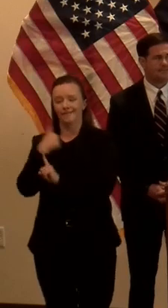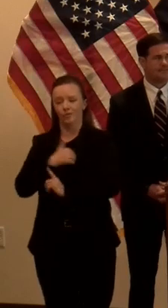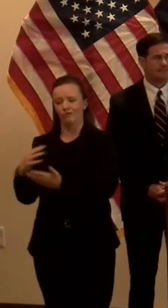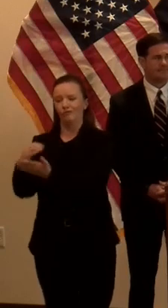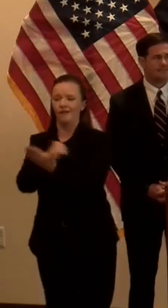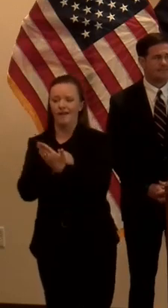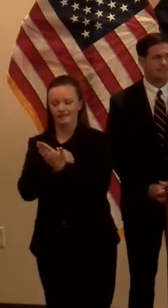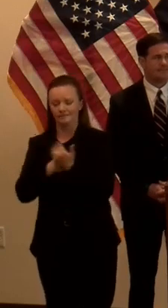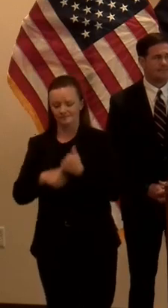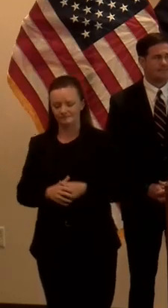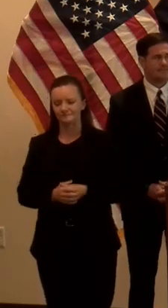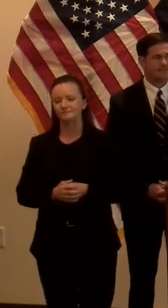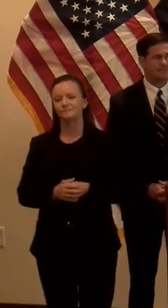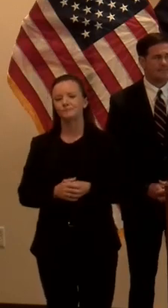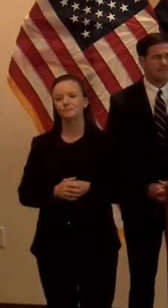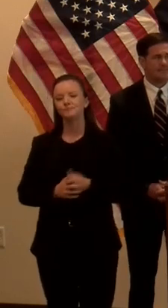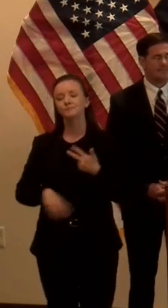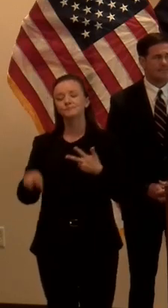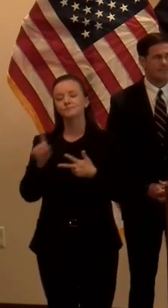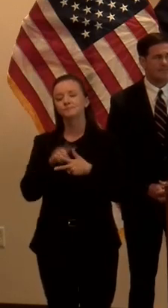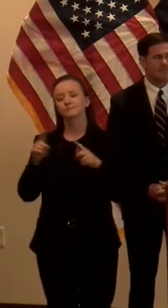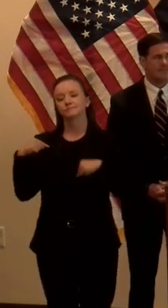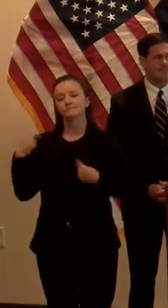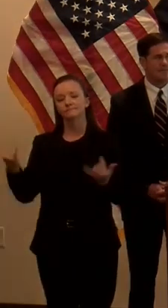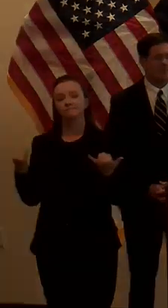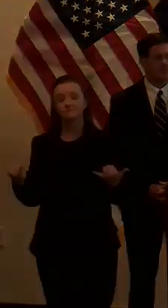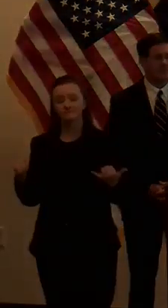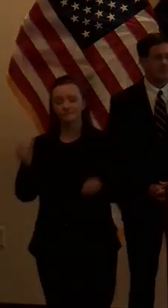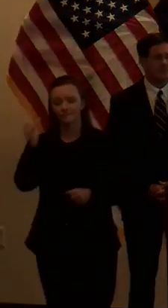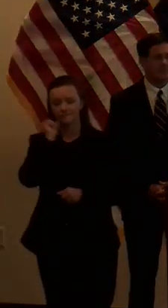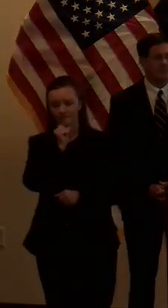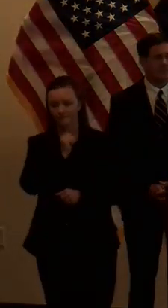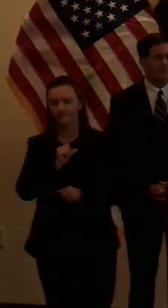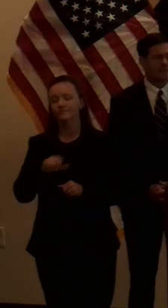enhanced surveillance order. To date, in Arizona, there have